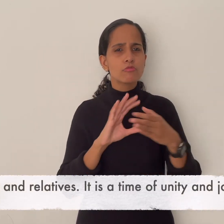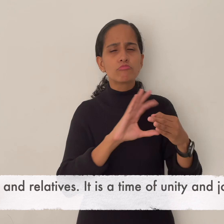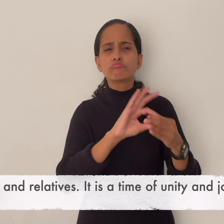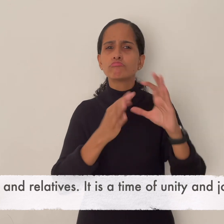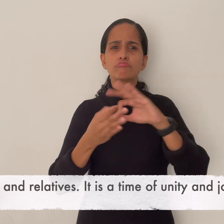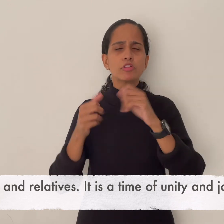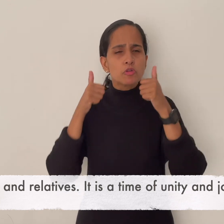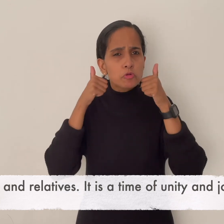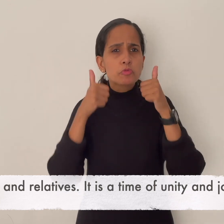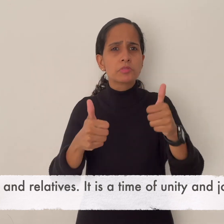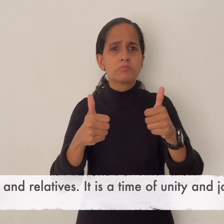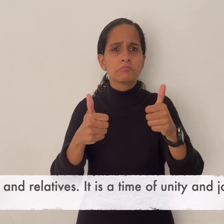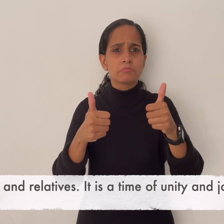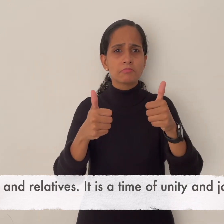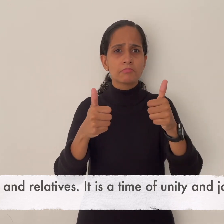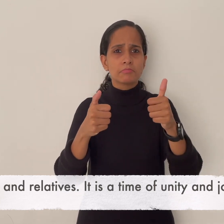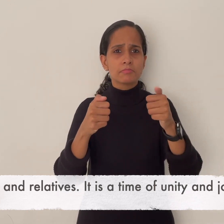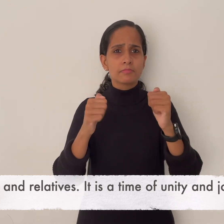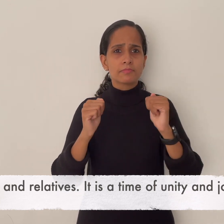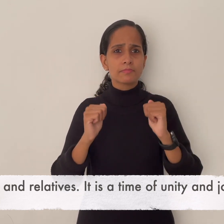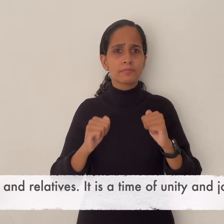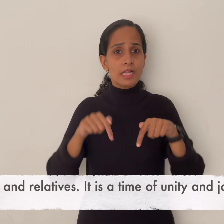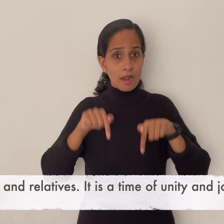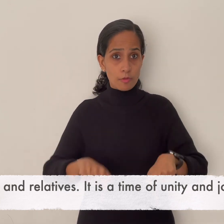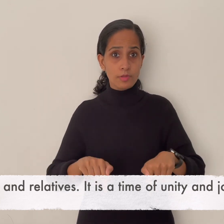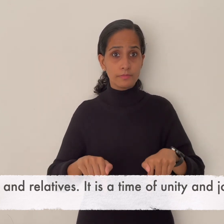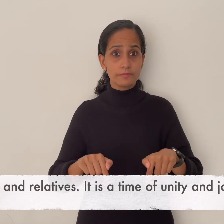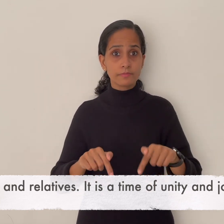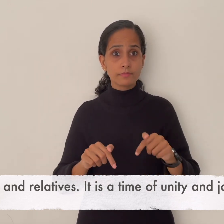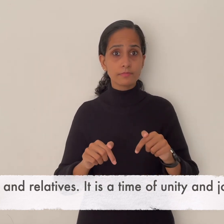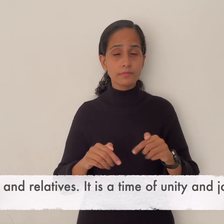It's a time of unity and joy.